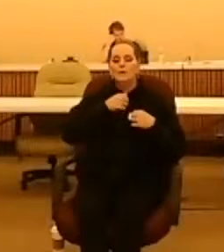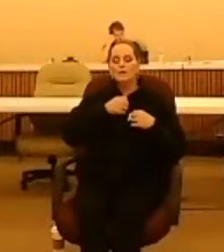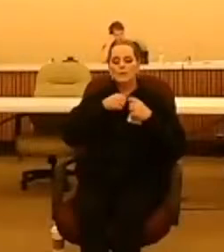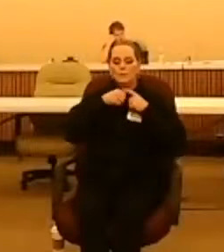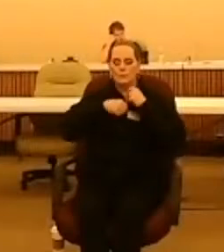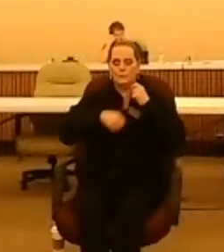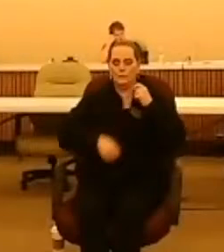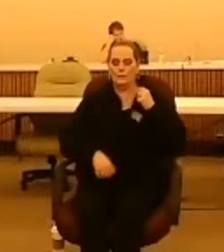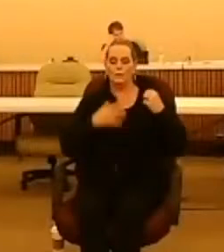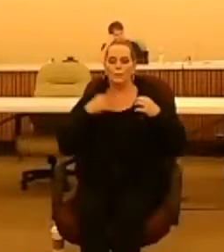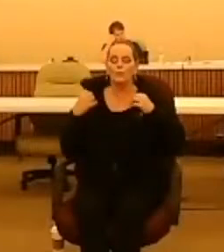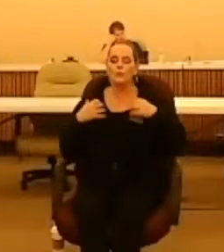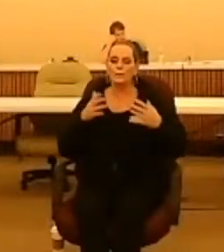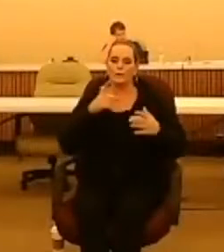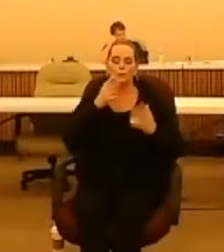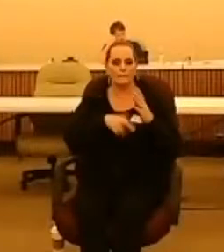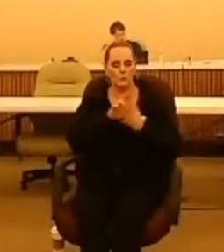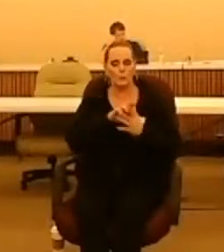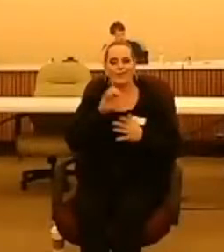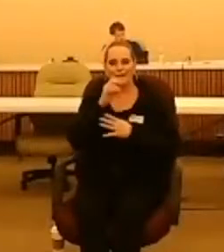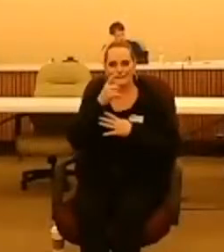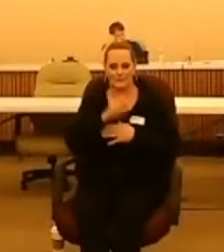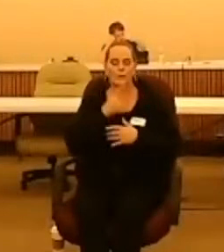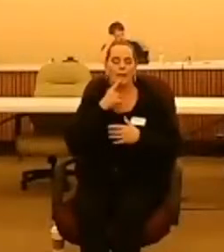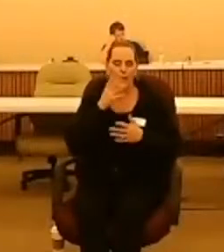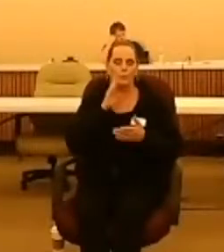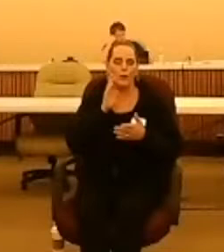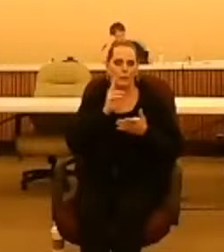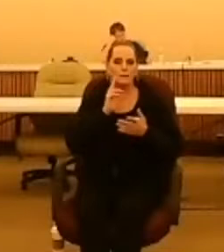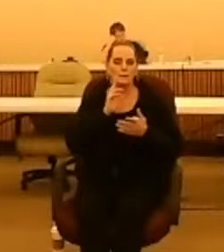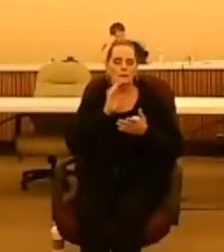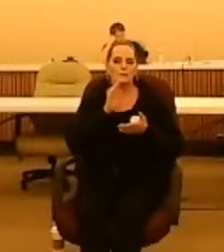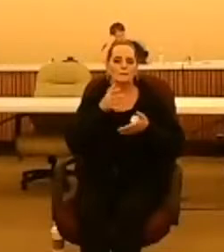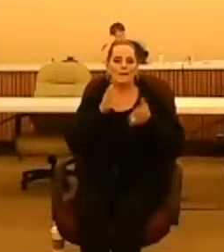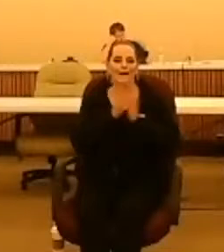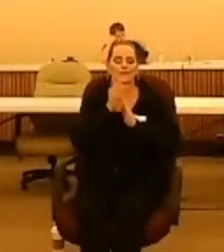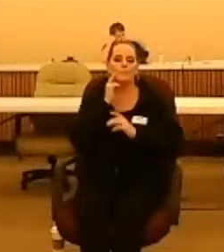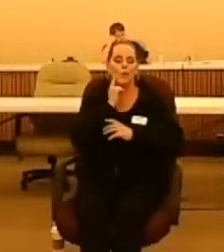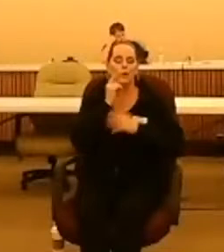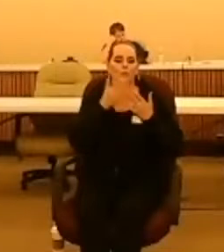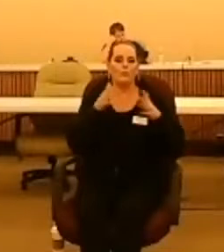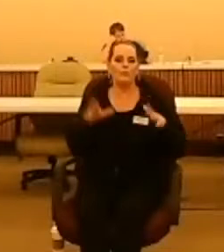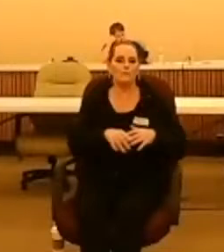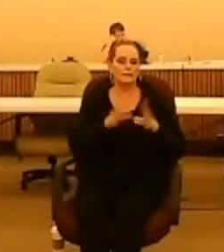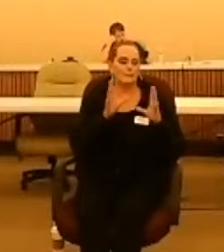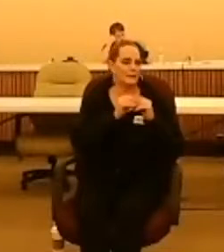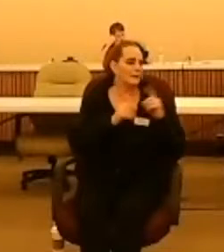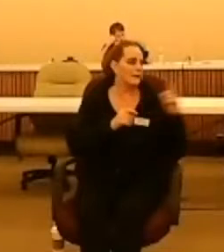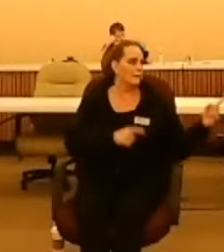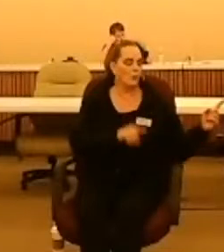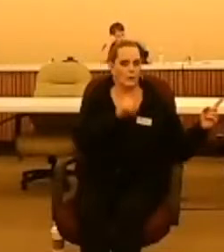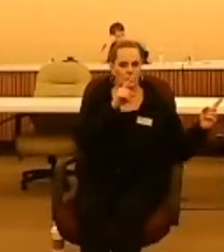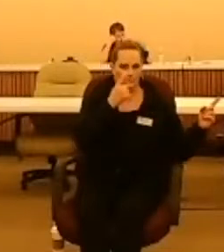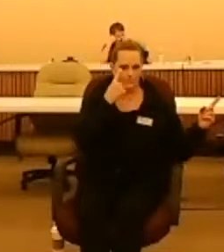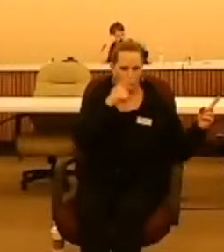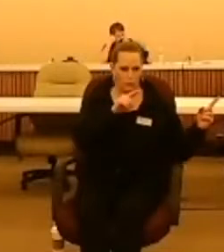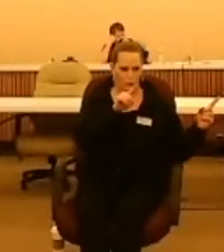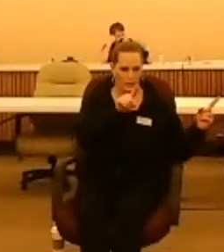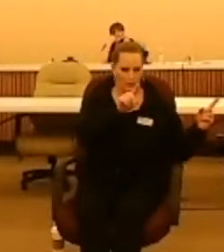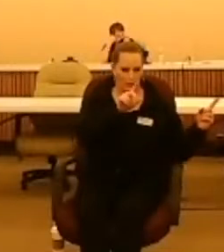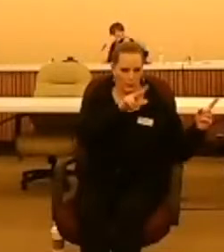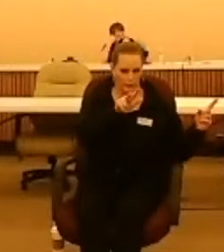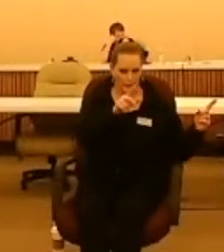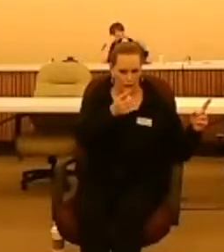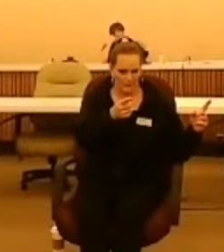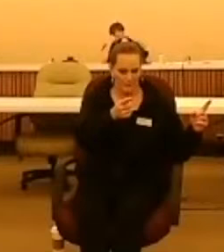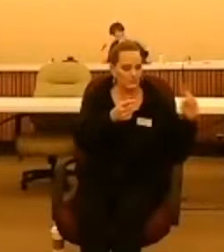doing the seeker determination and then calling for the public hearing. For 133,